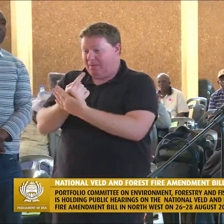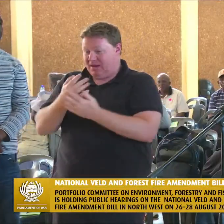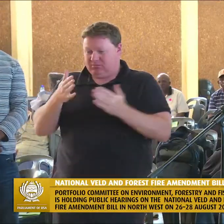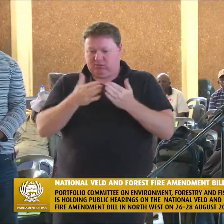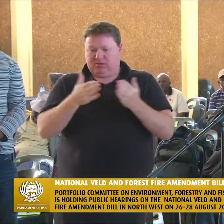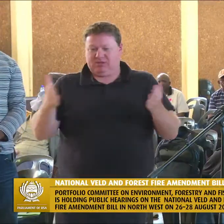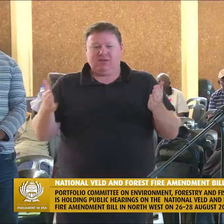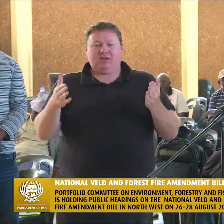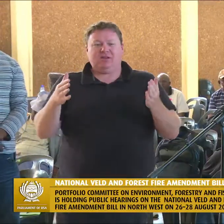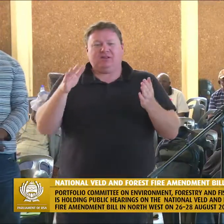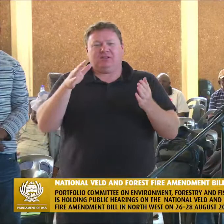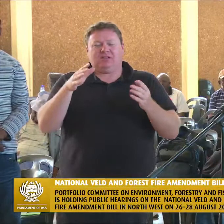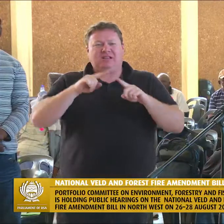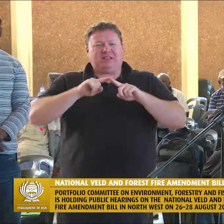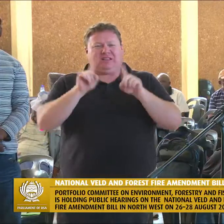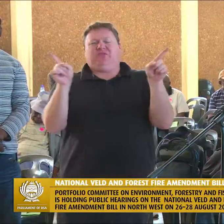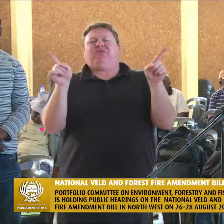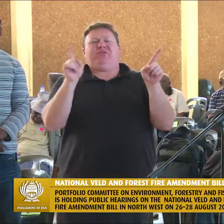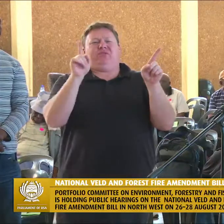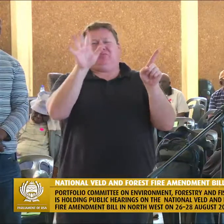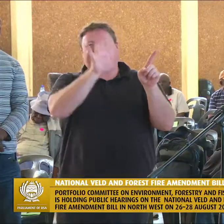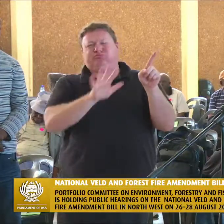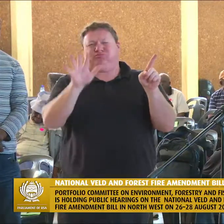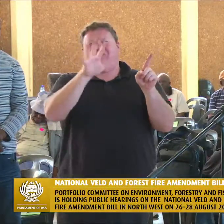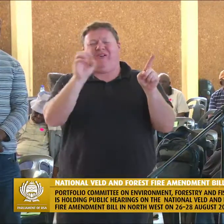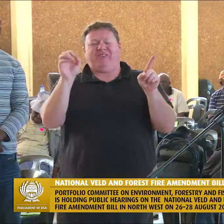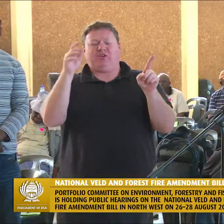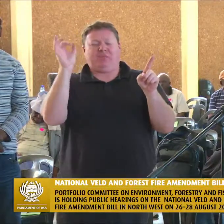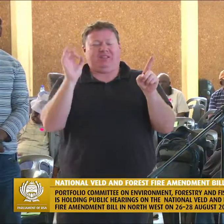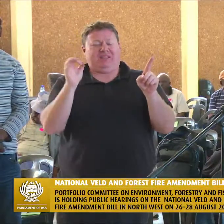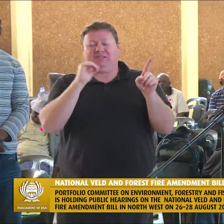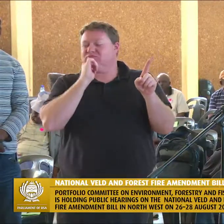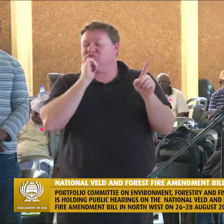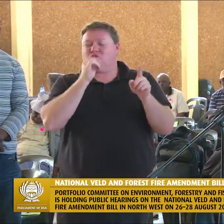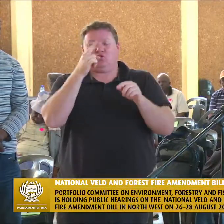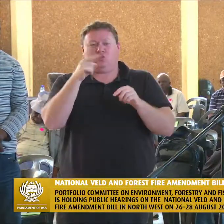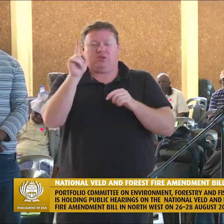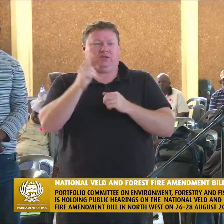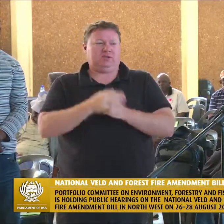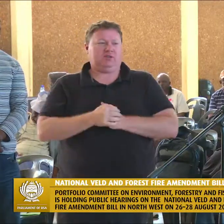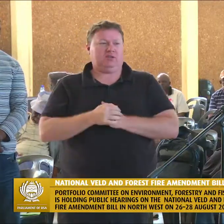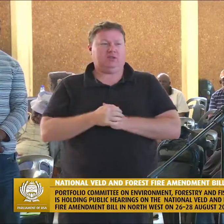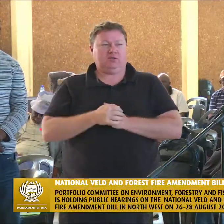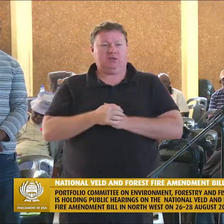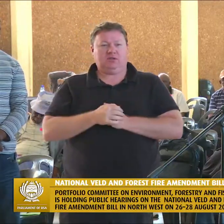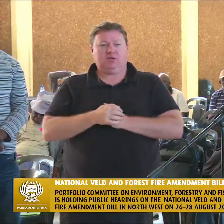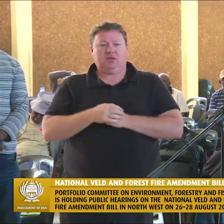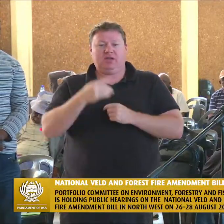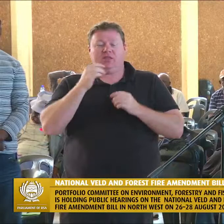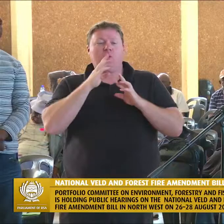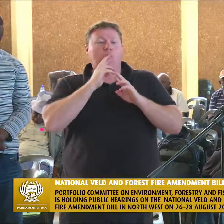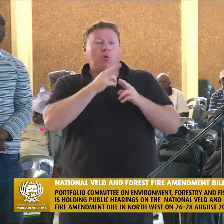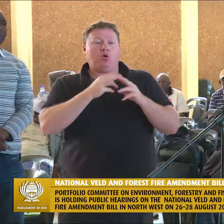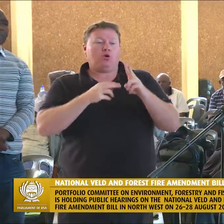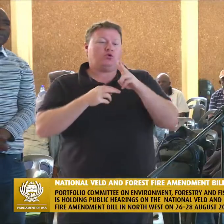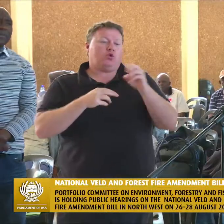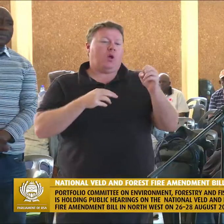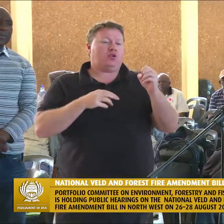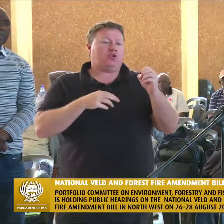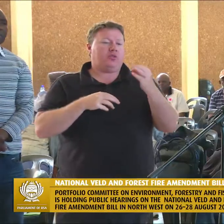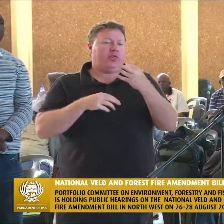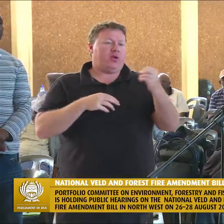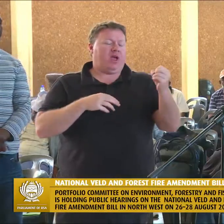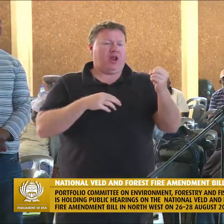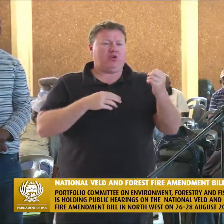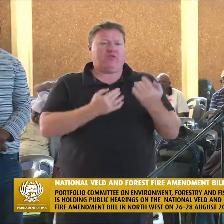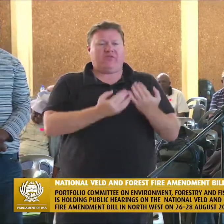500 so in some cases you will find that who reported approximately two to three hundred fires during a certain duration of